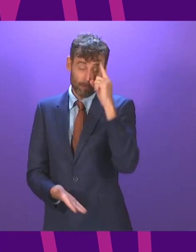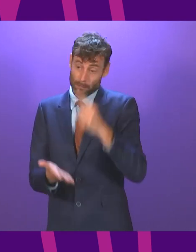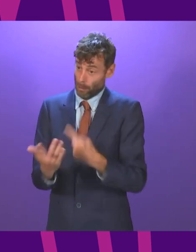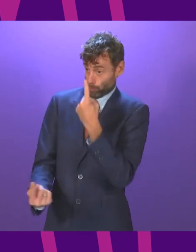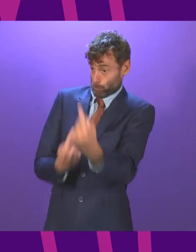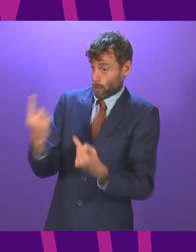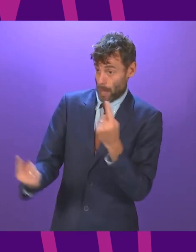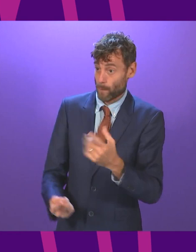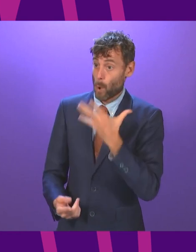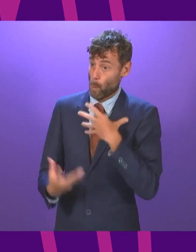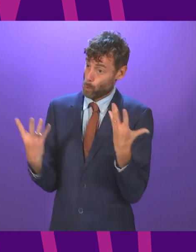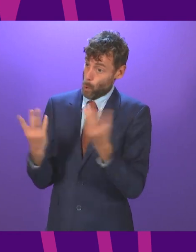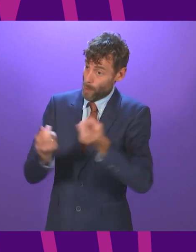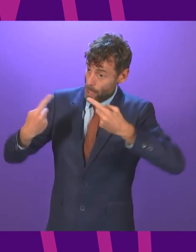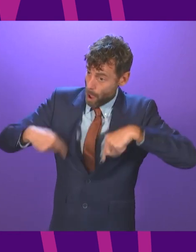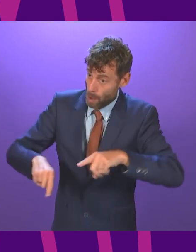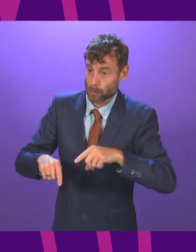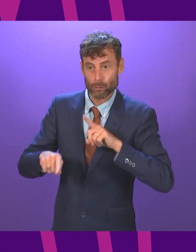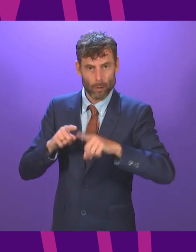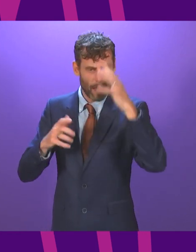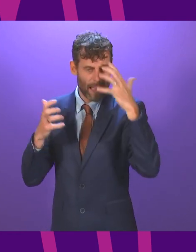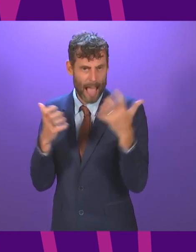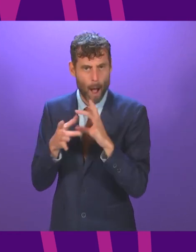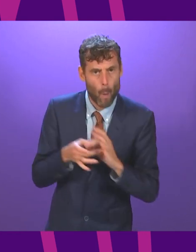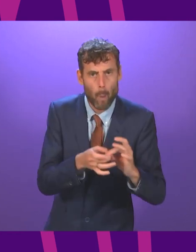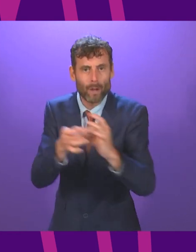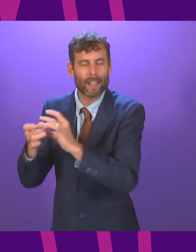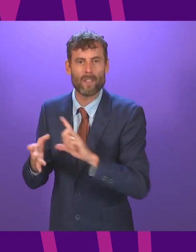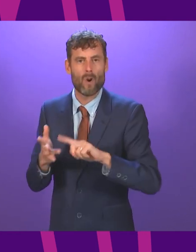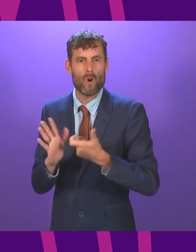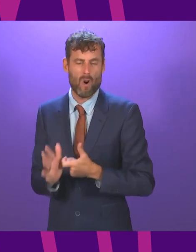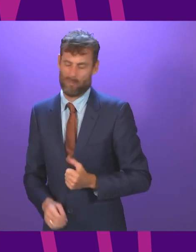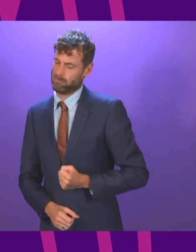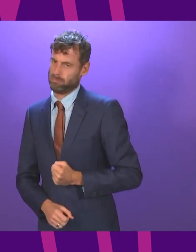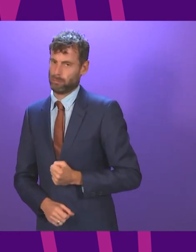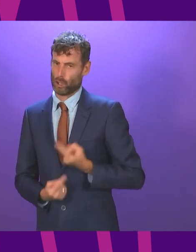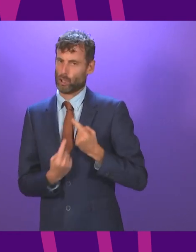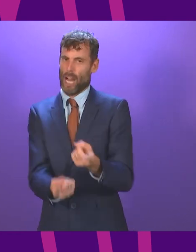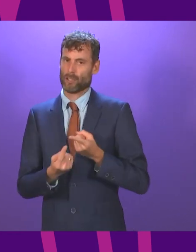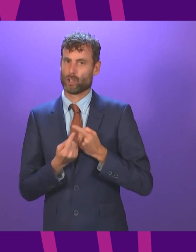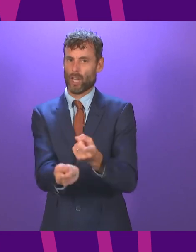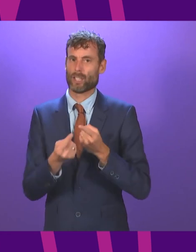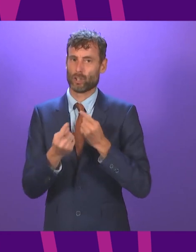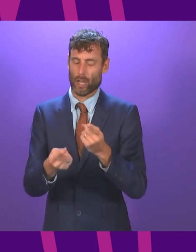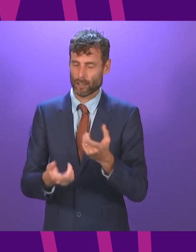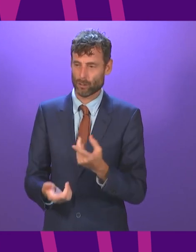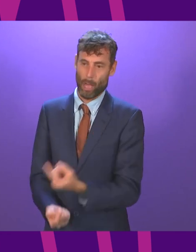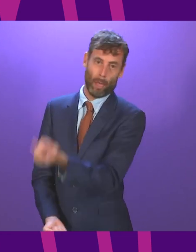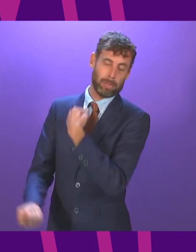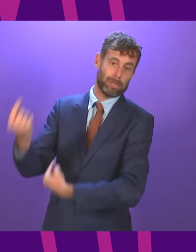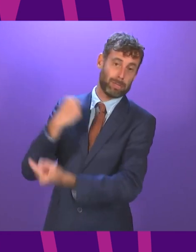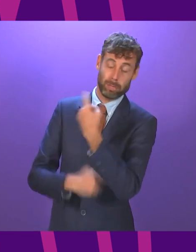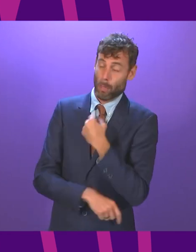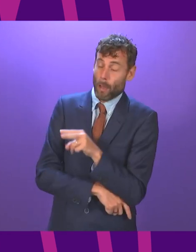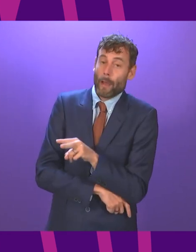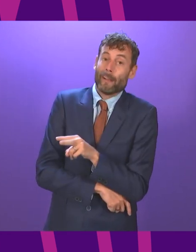collectively to work together or push themselves more and more to the margins of Scottish politics, where they simply hurl insults from the